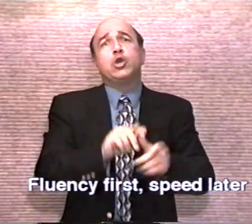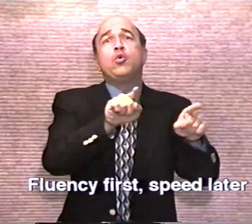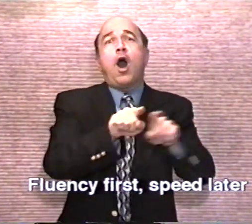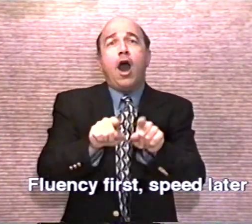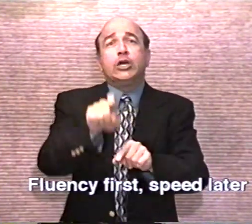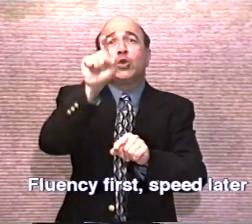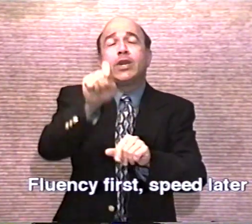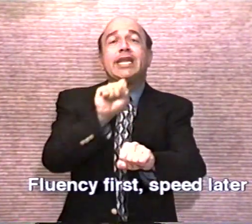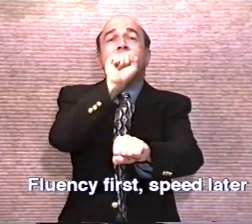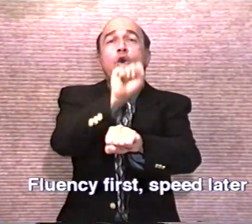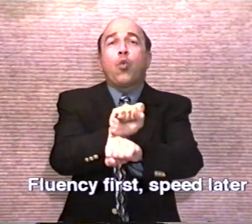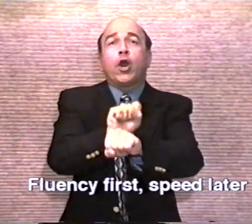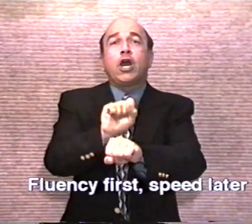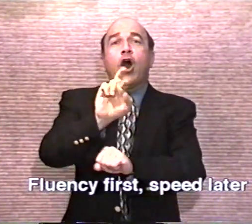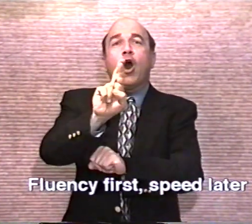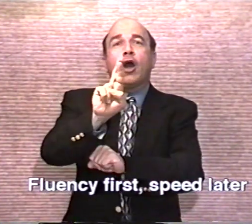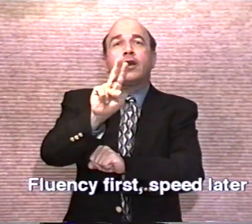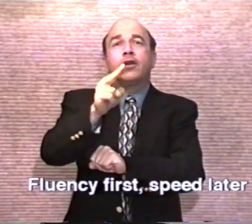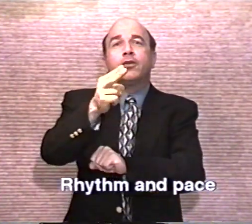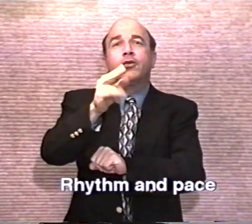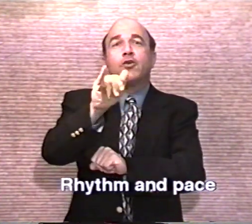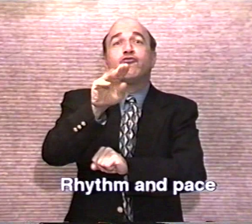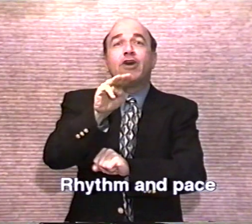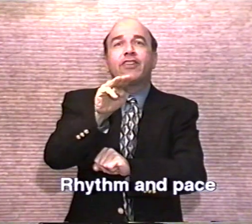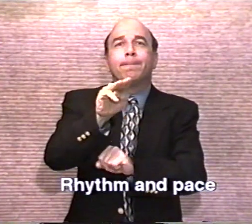You also need to work on rhythm